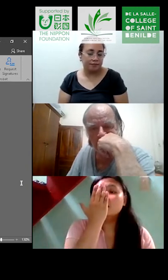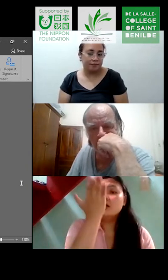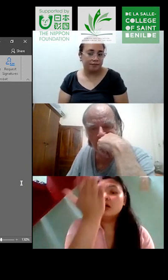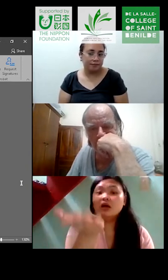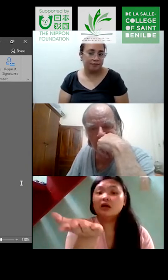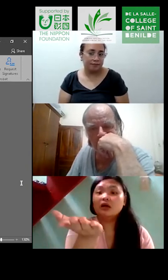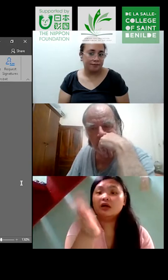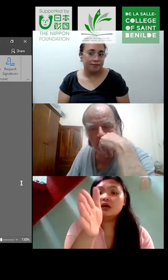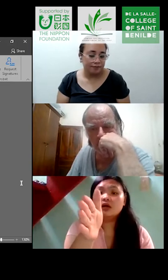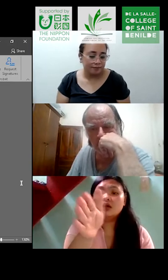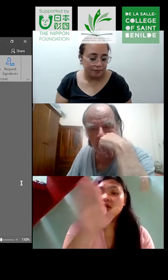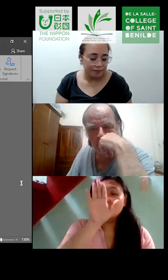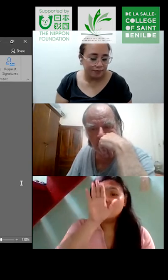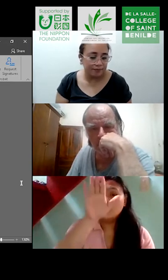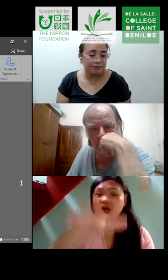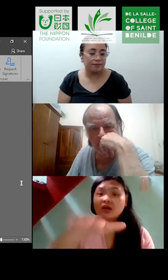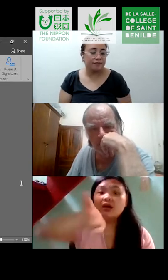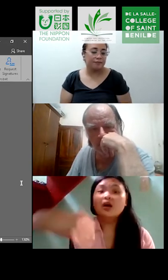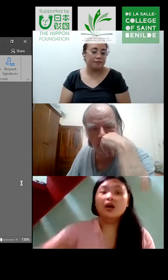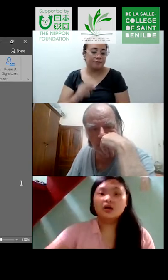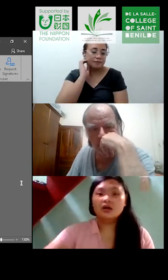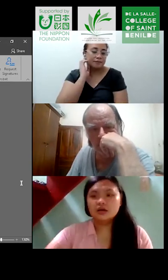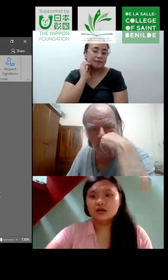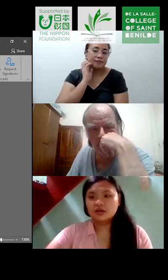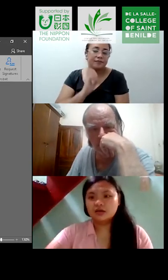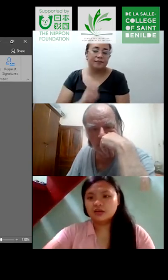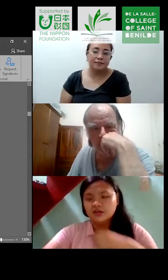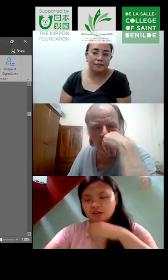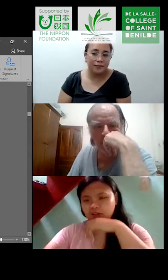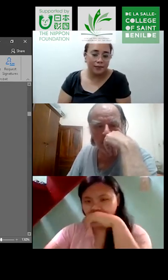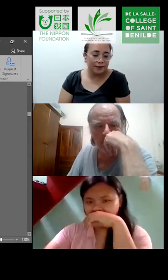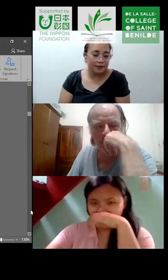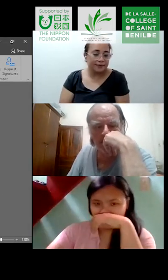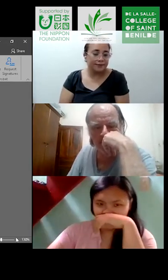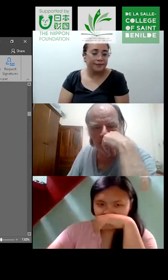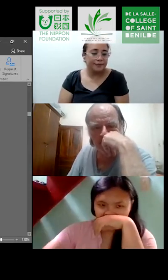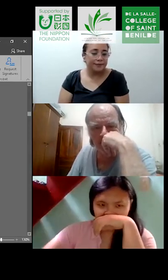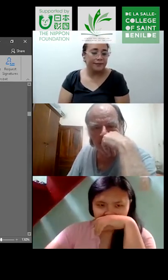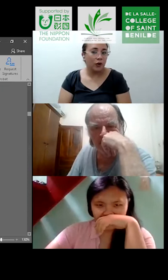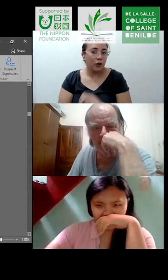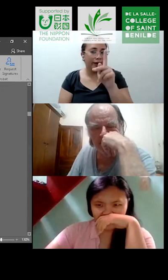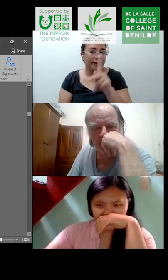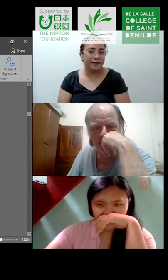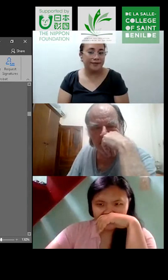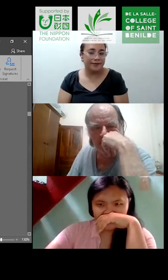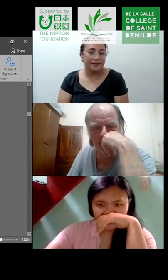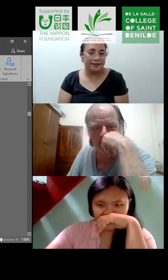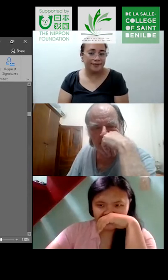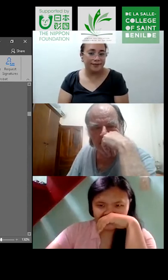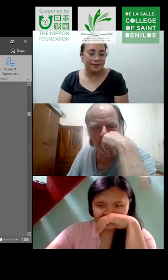another sign in between 100 and this. Okay.